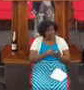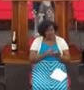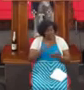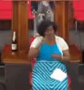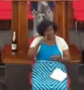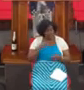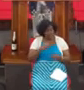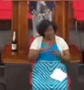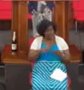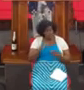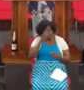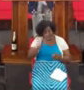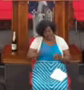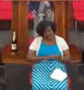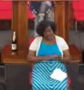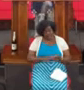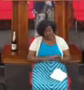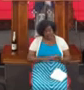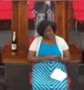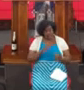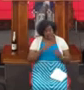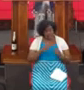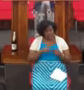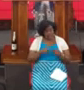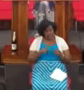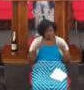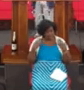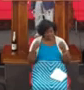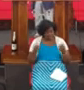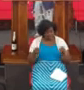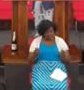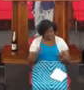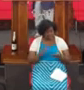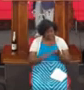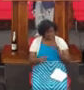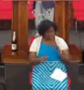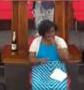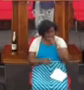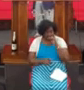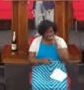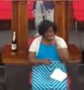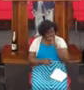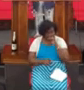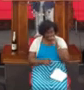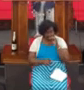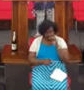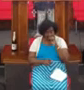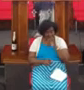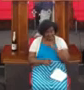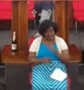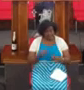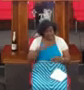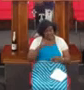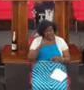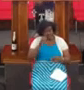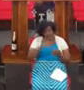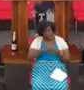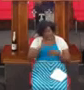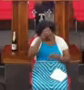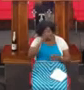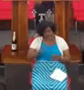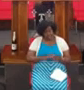about a man in the morning. We're talking about mental health. The Bible, as we come to a close, tells of a man,